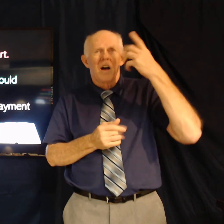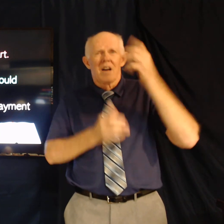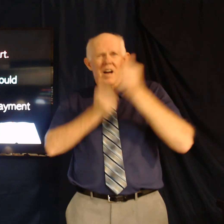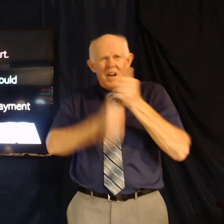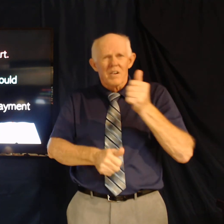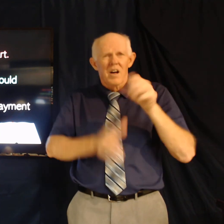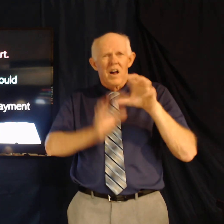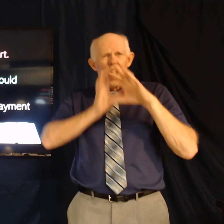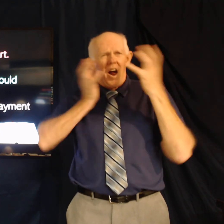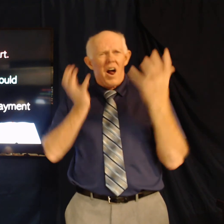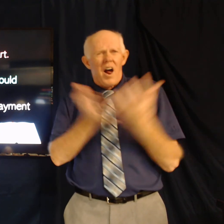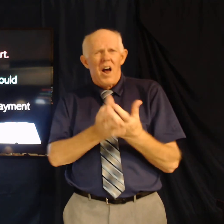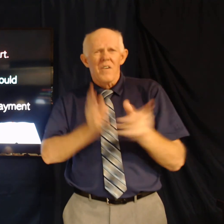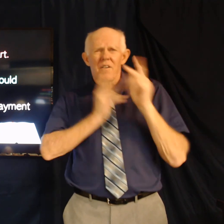We know in our hearts.